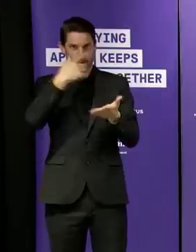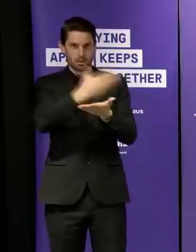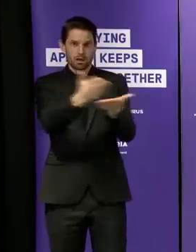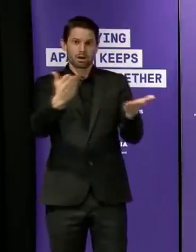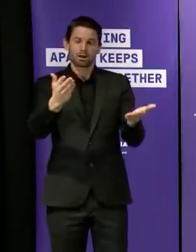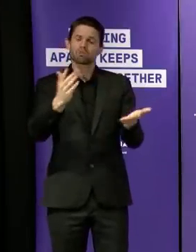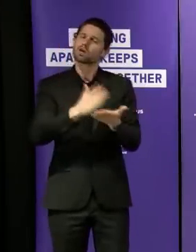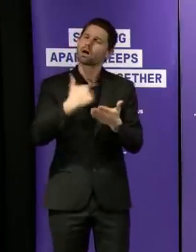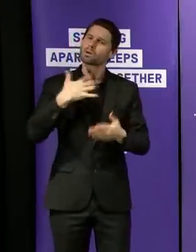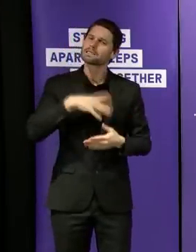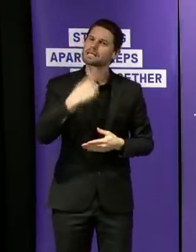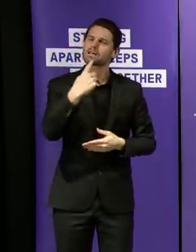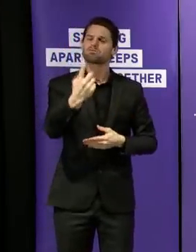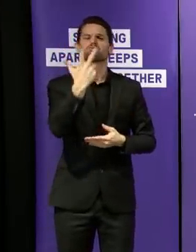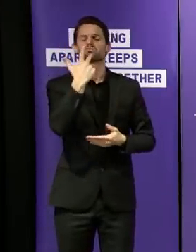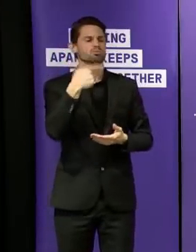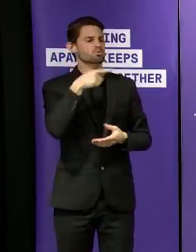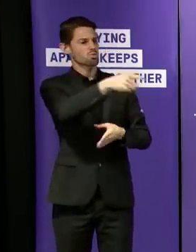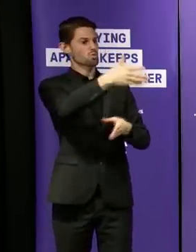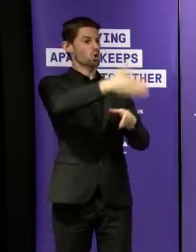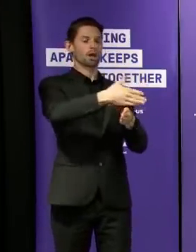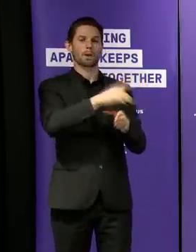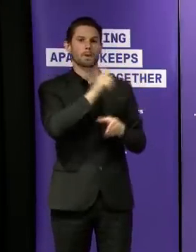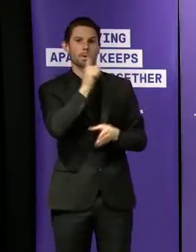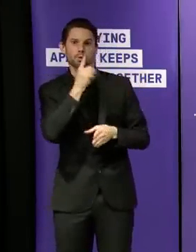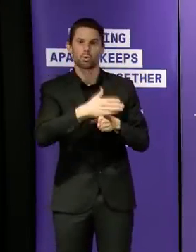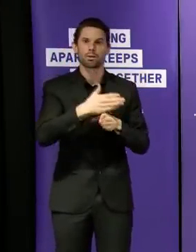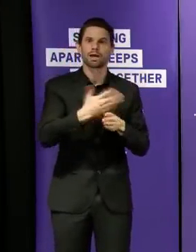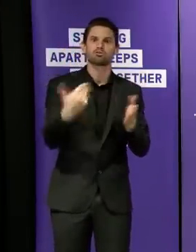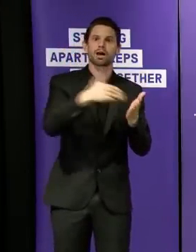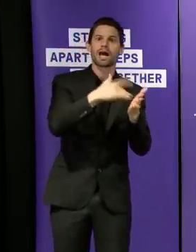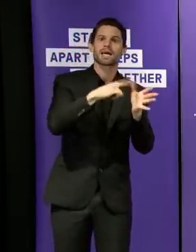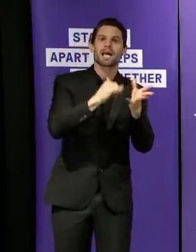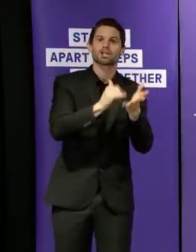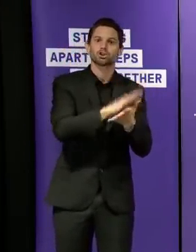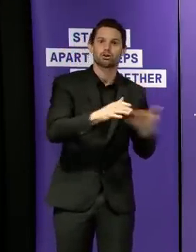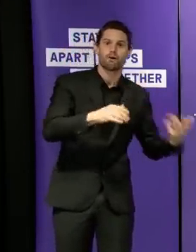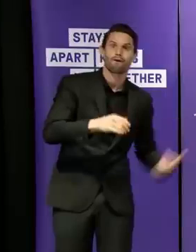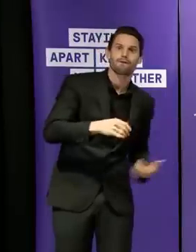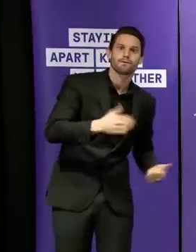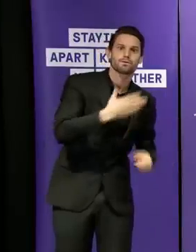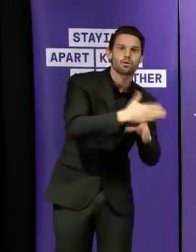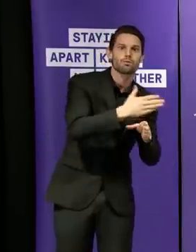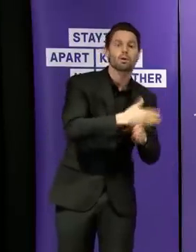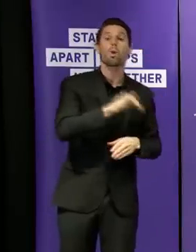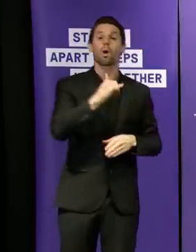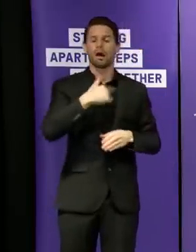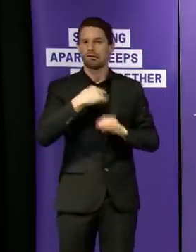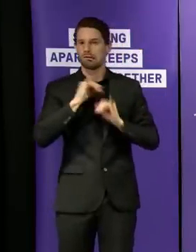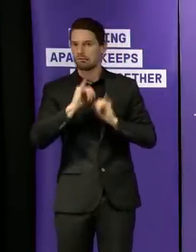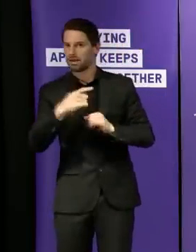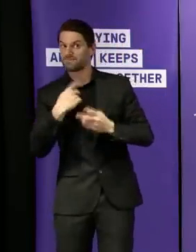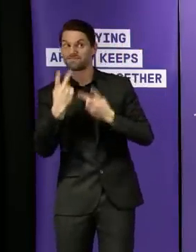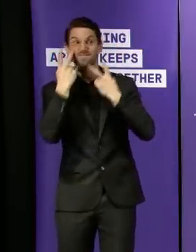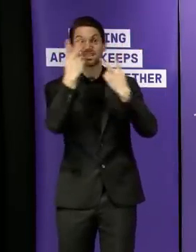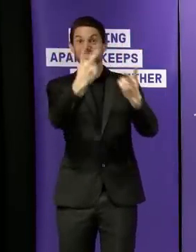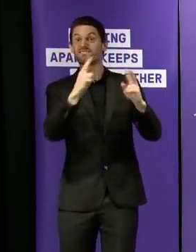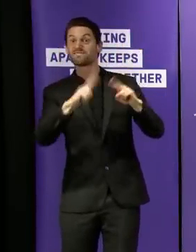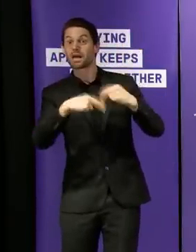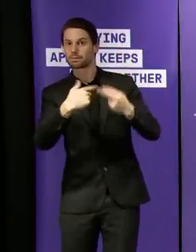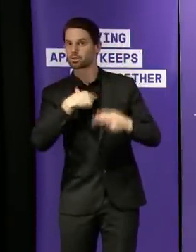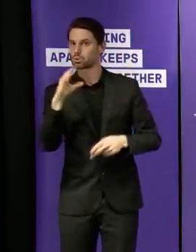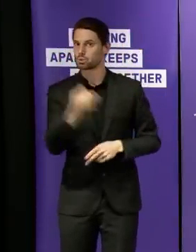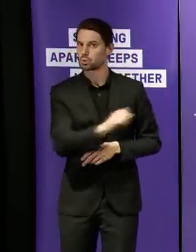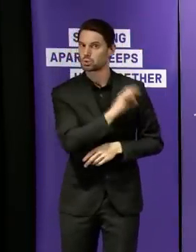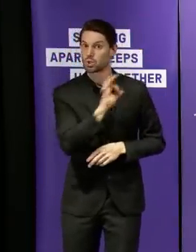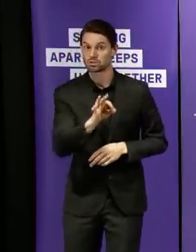know, working shifts and no one knows, or whether you've been somewhere and maybe it's against the rules and you're having a think about whether you'll tell